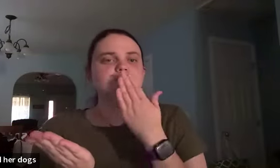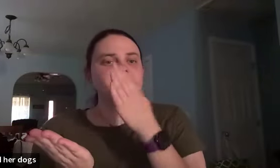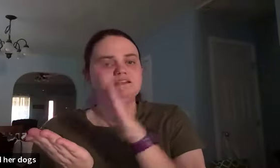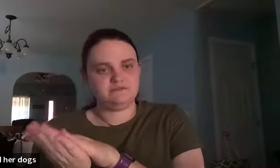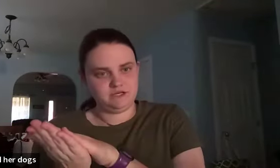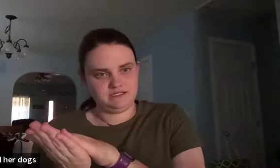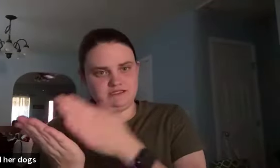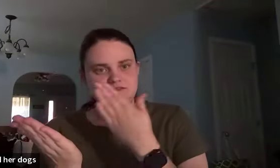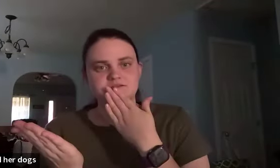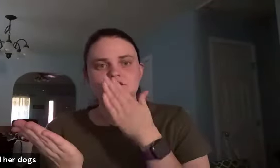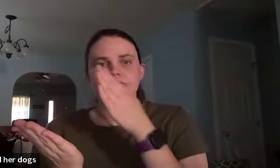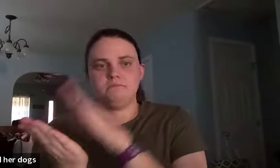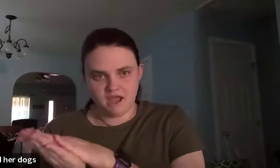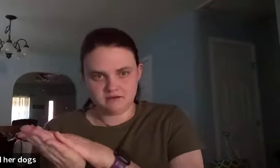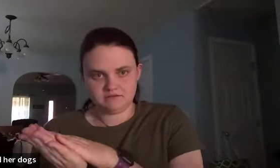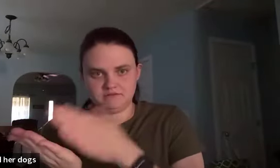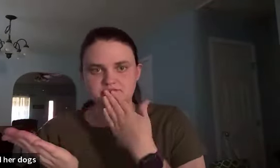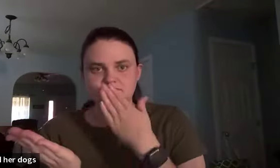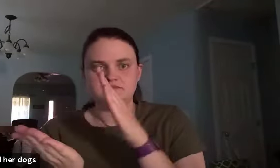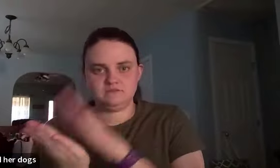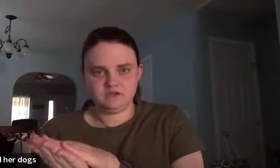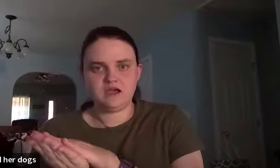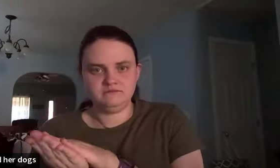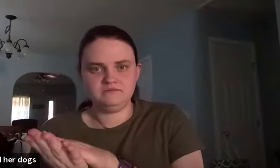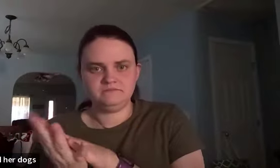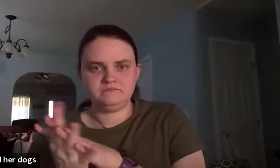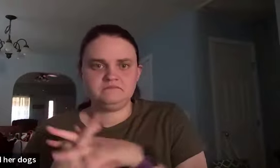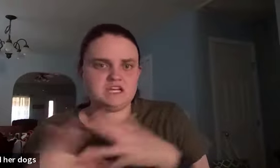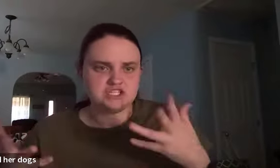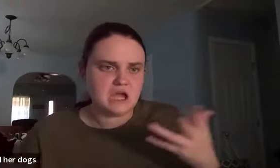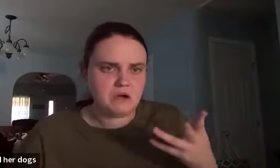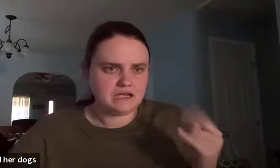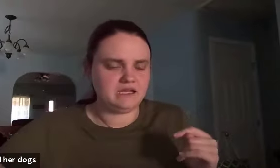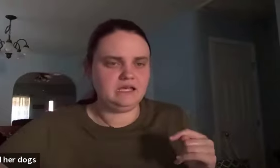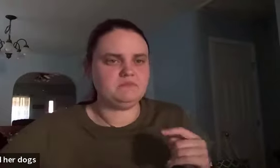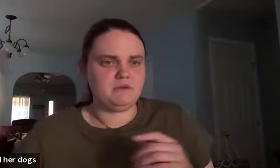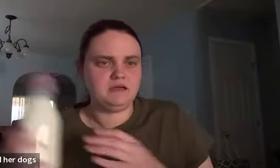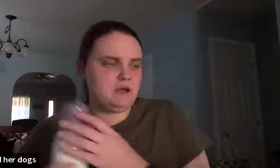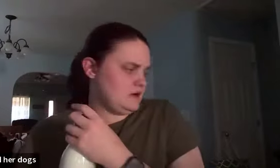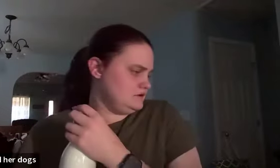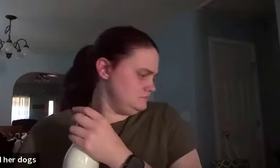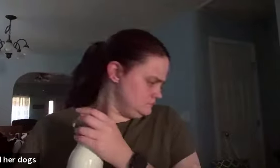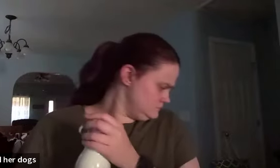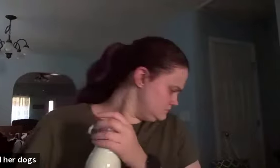to make a difference. Bad. Okay? That's just how I kind of keep that in my mind.